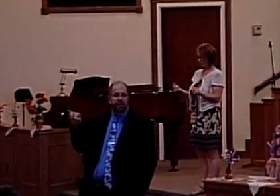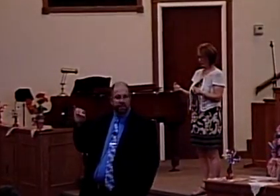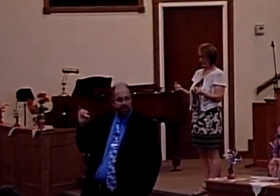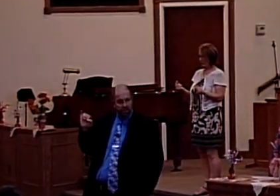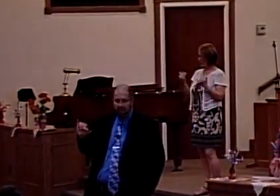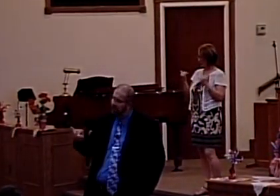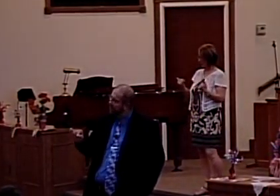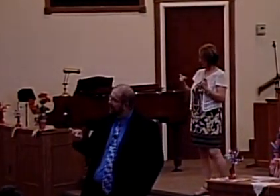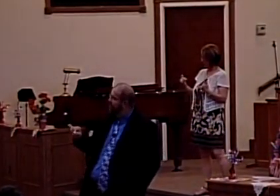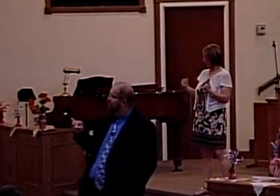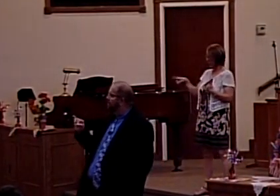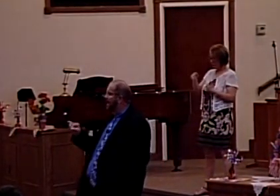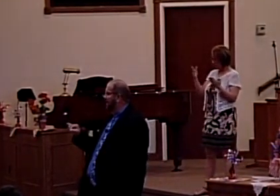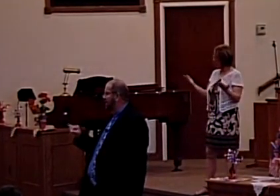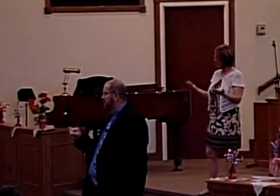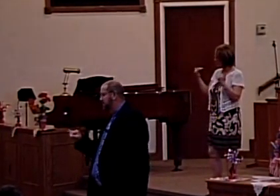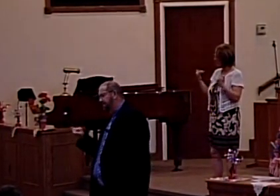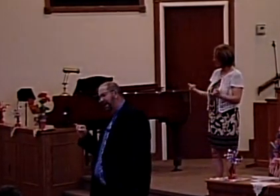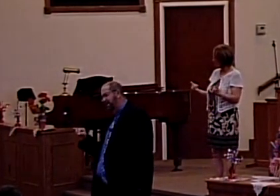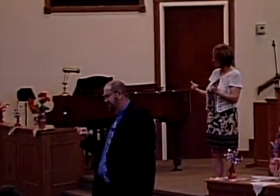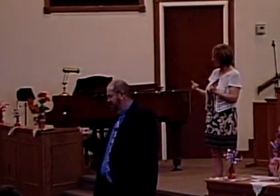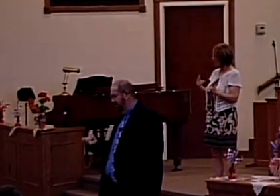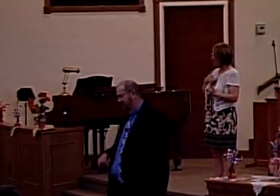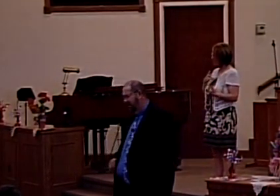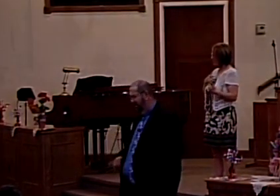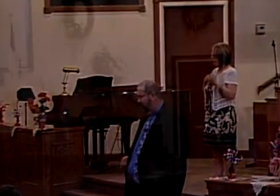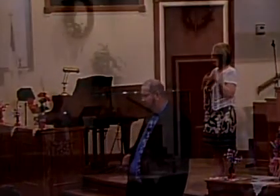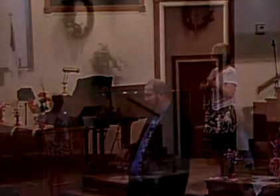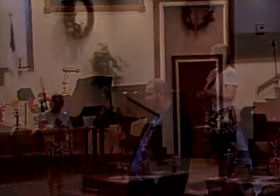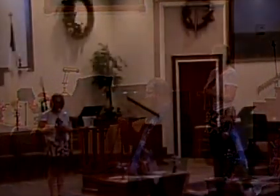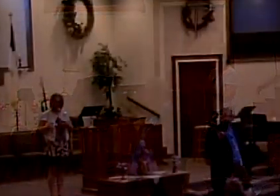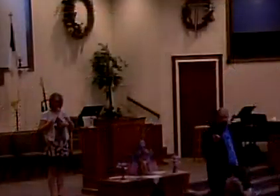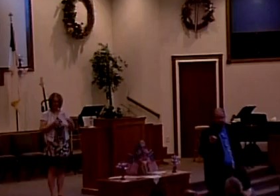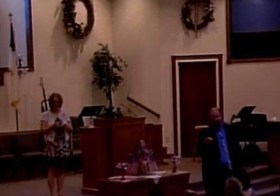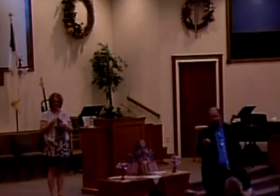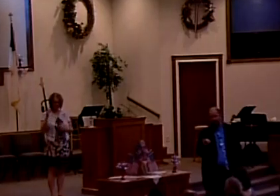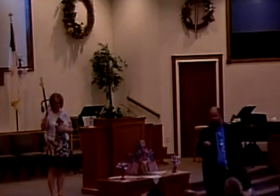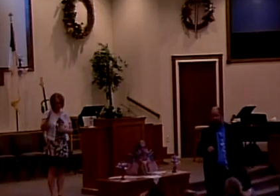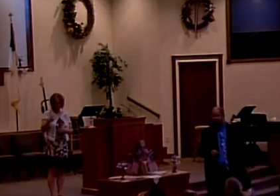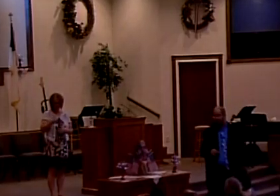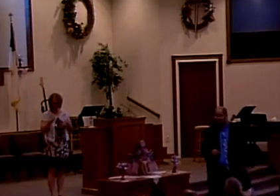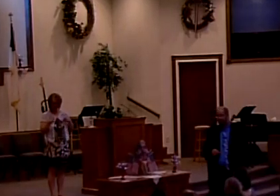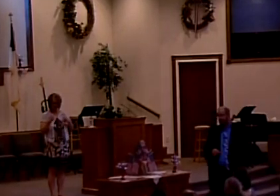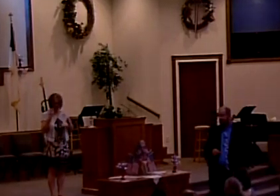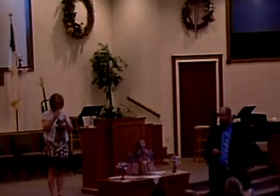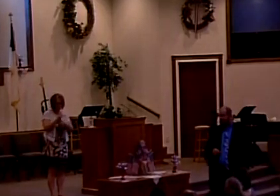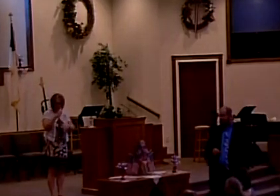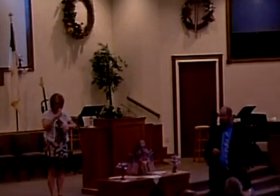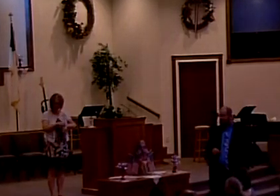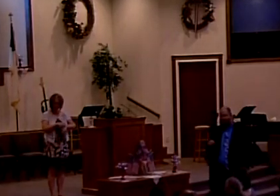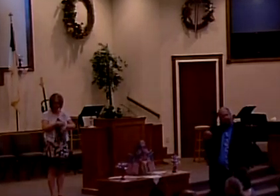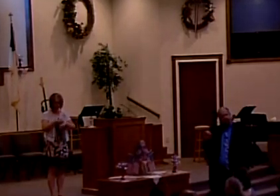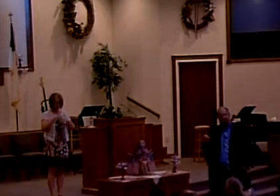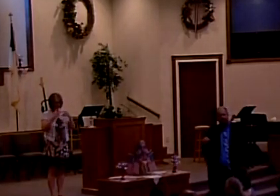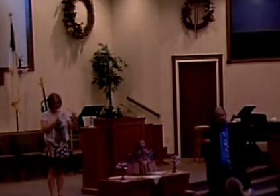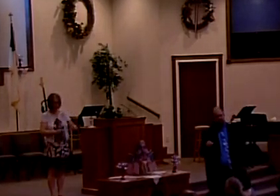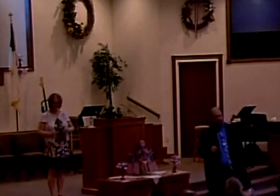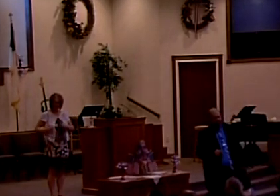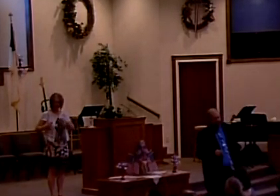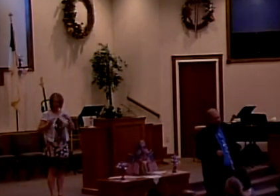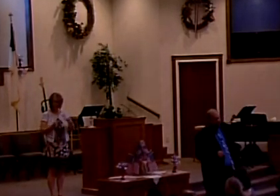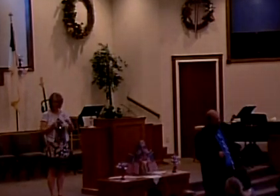Today, you're here today and you're battling. And you said, Pastor, oh, I got a battle. I got a